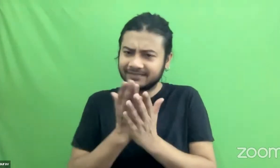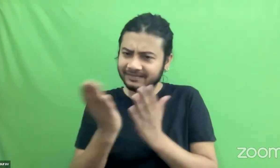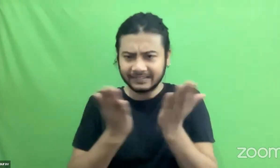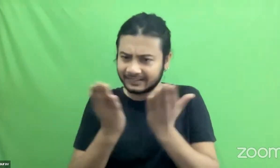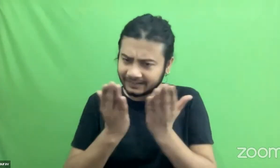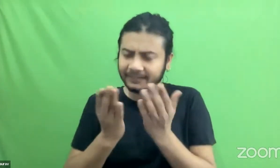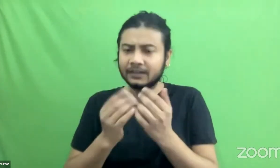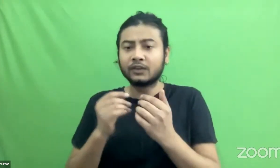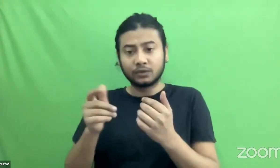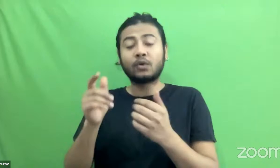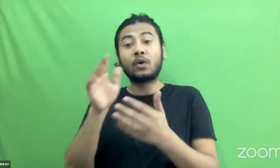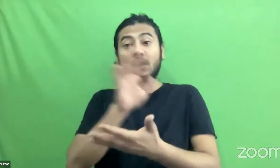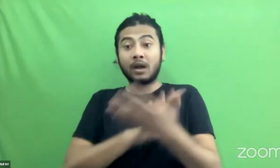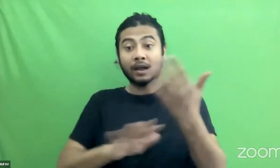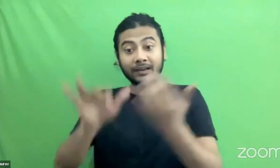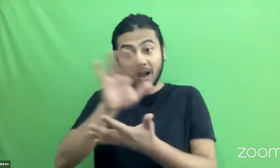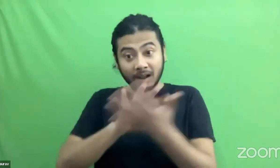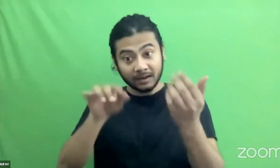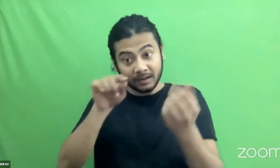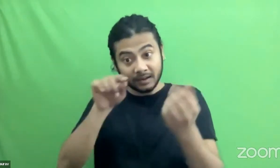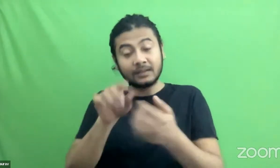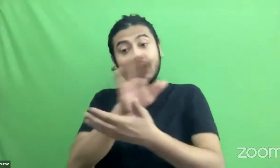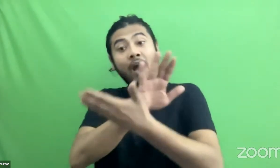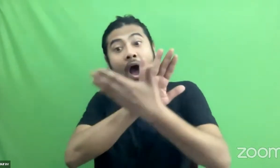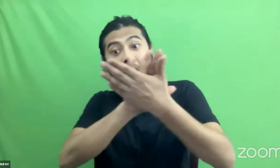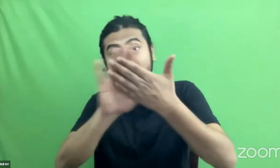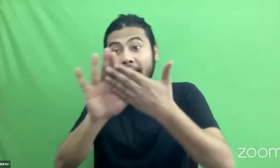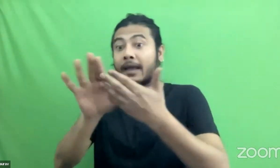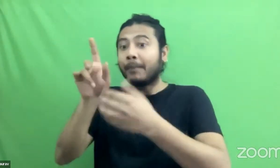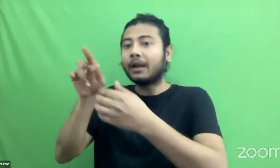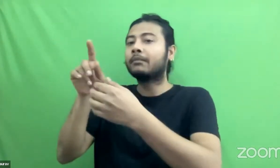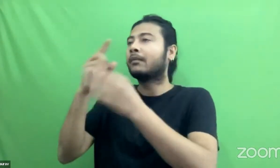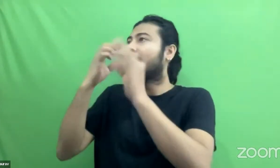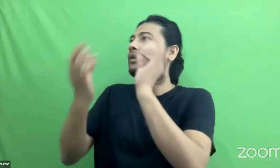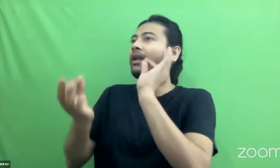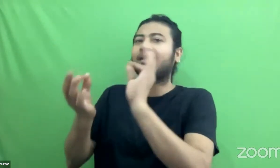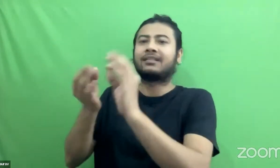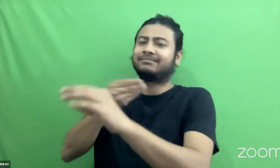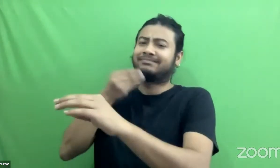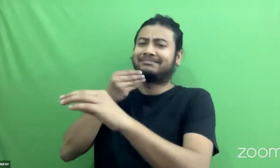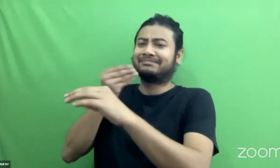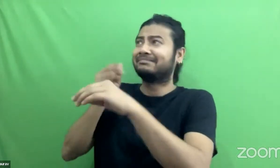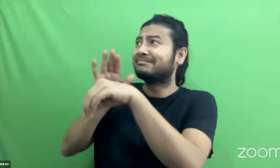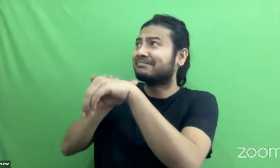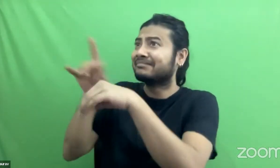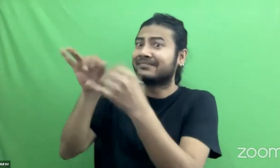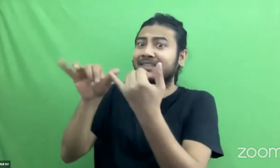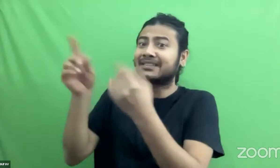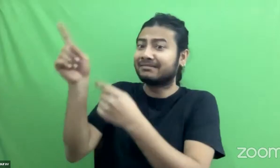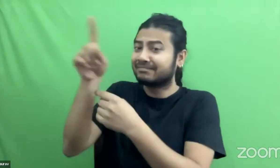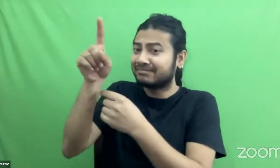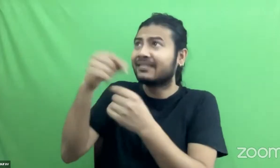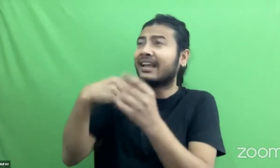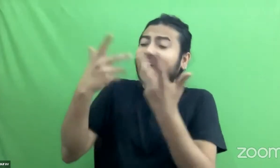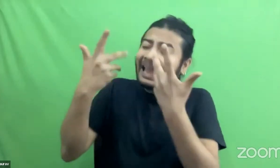and engage me in some service. Okay, so is it clear? Is this point is clear?